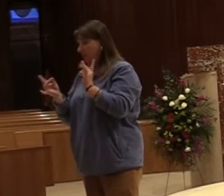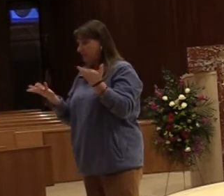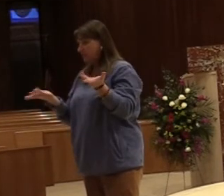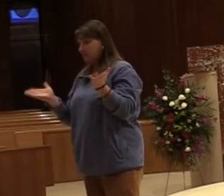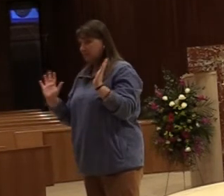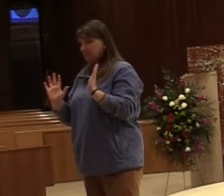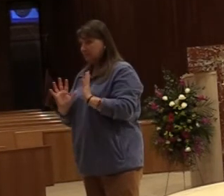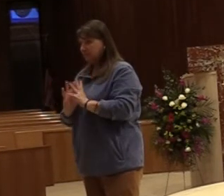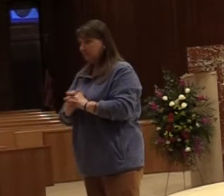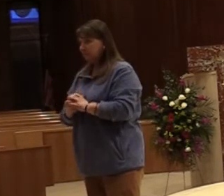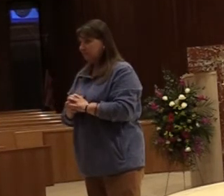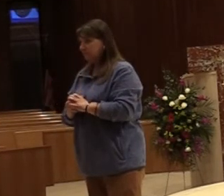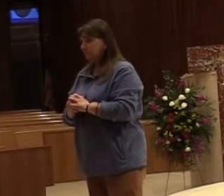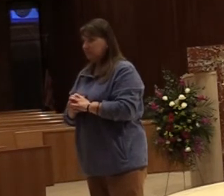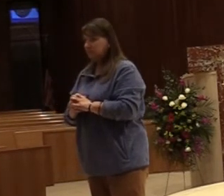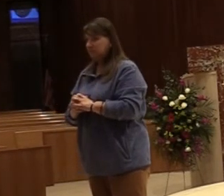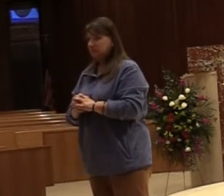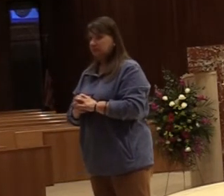numbers?